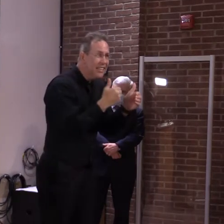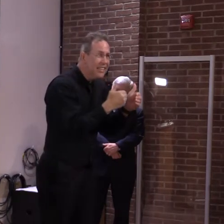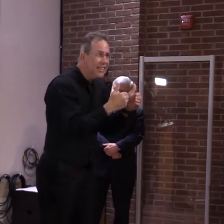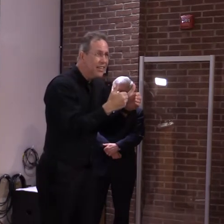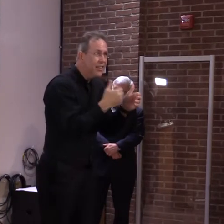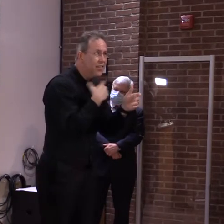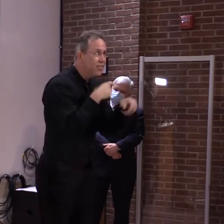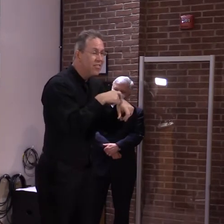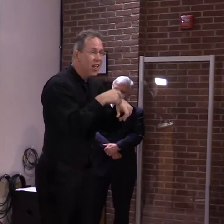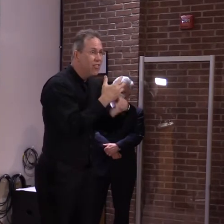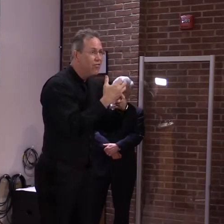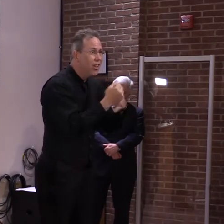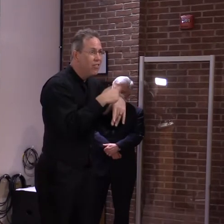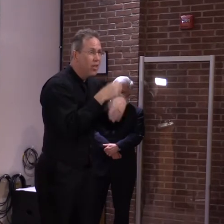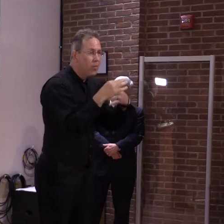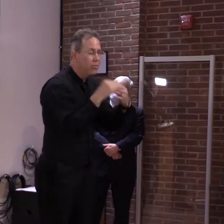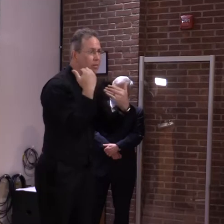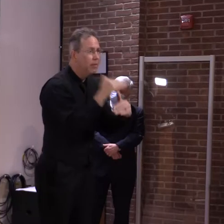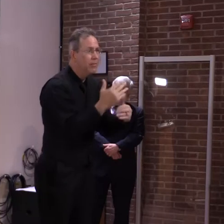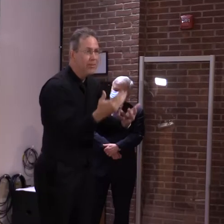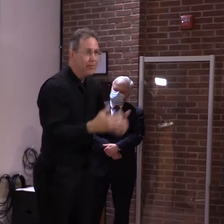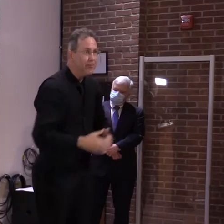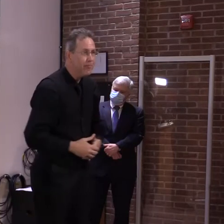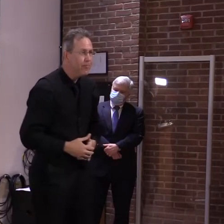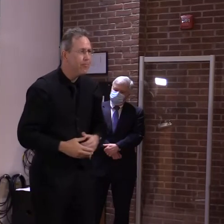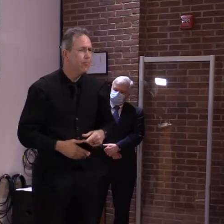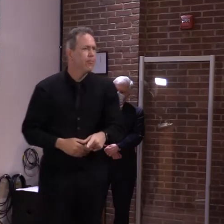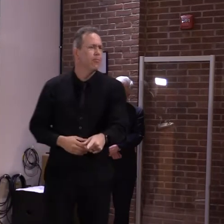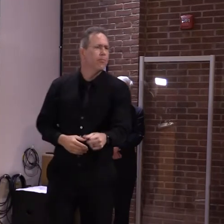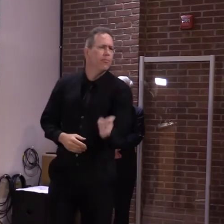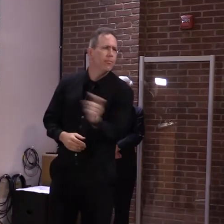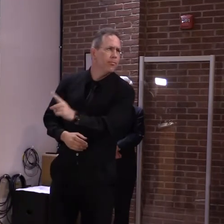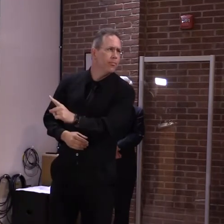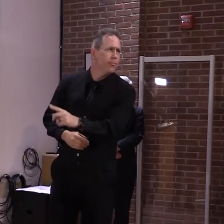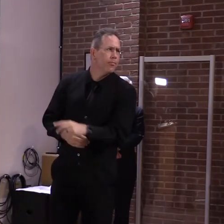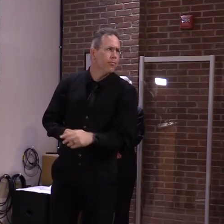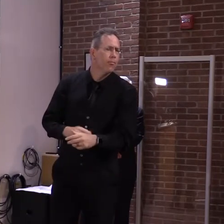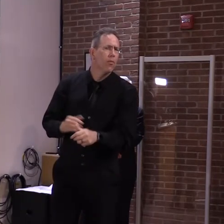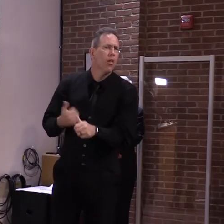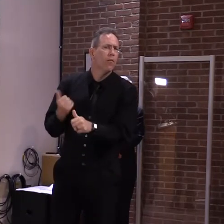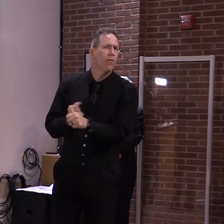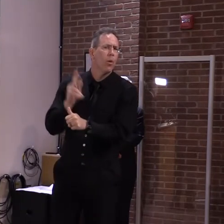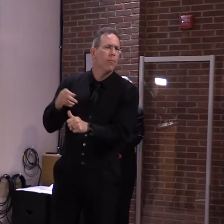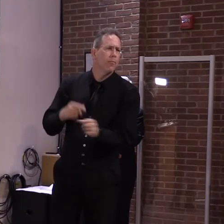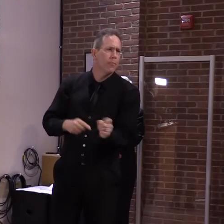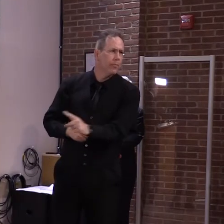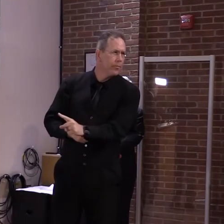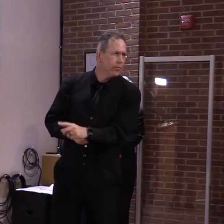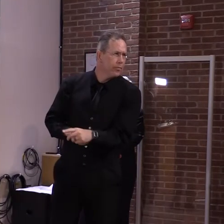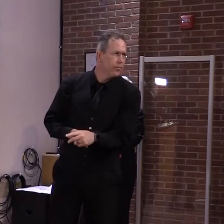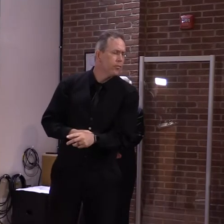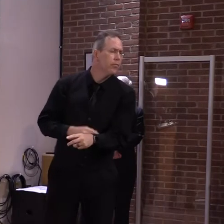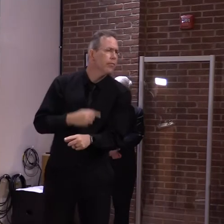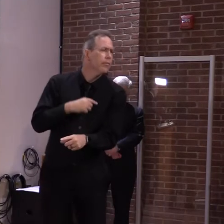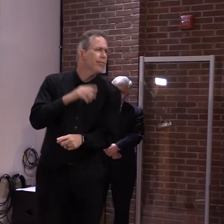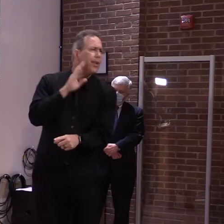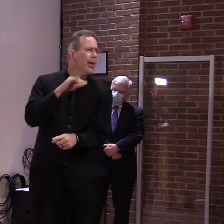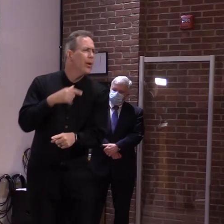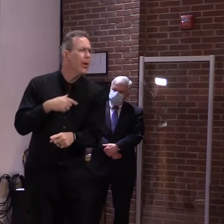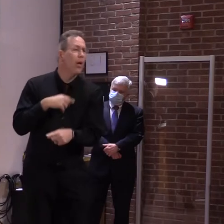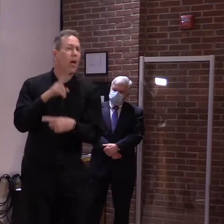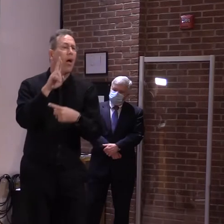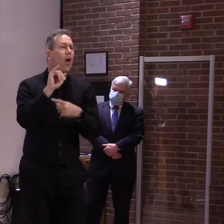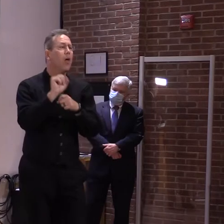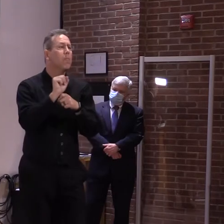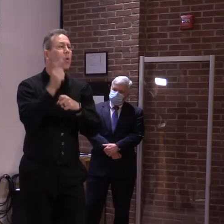Also, I was wondering how, I know that, you know, the new claims have been taken offline. I wonder if that seems to have solved